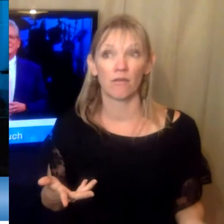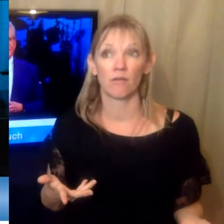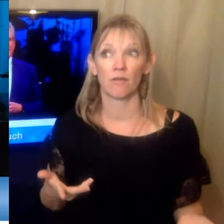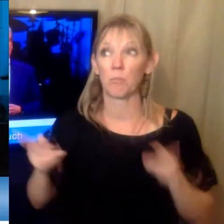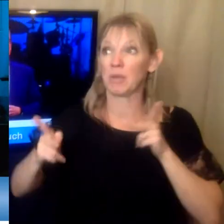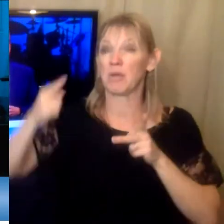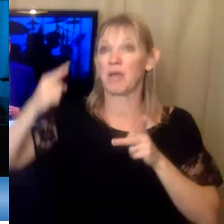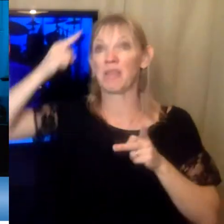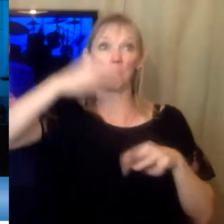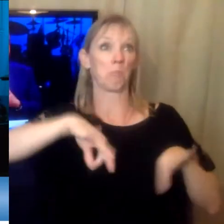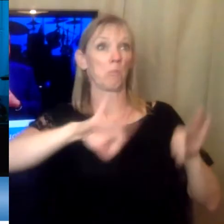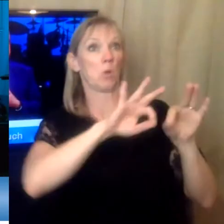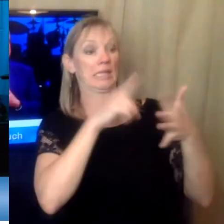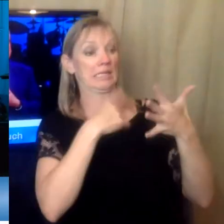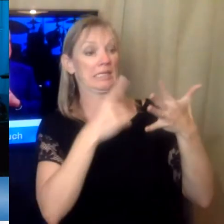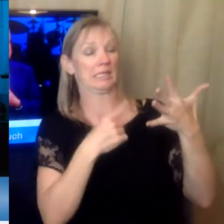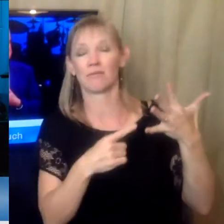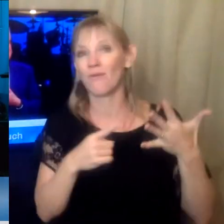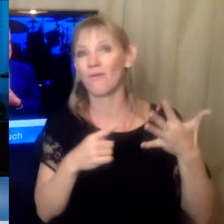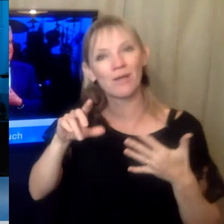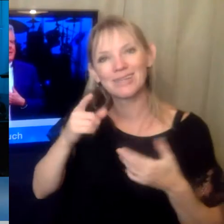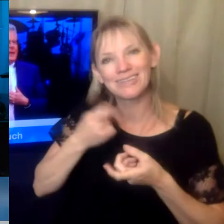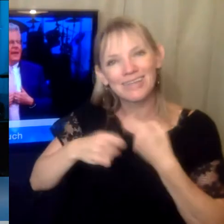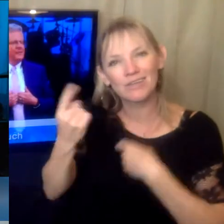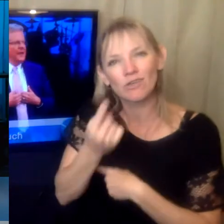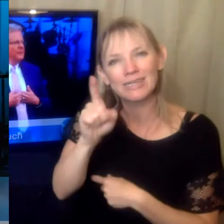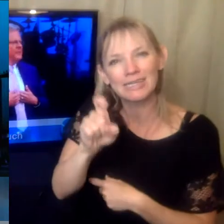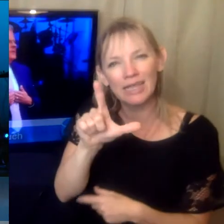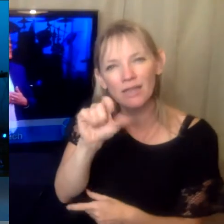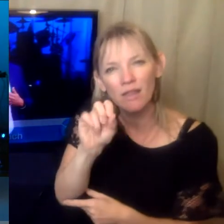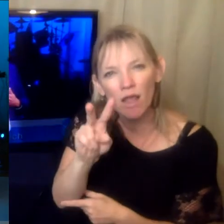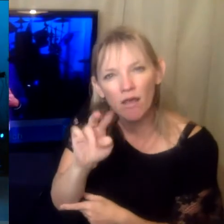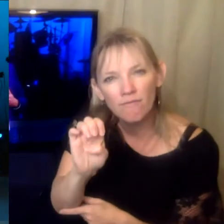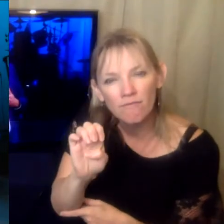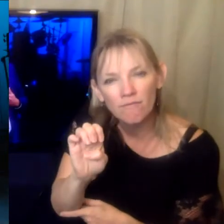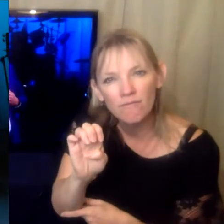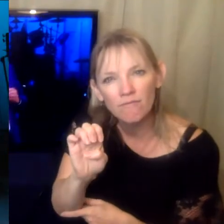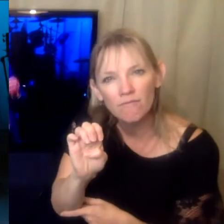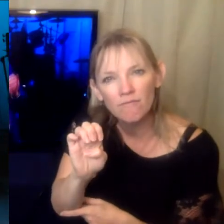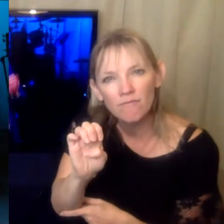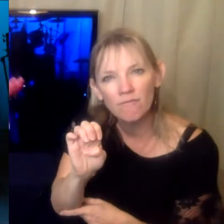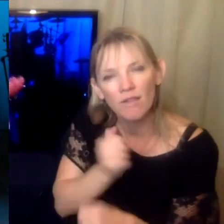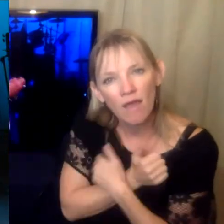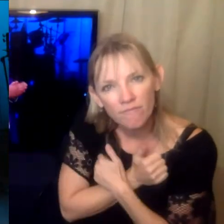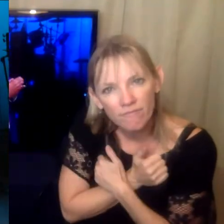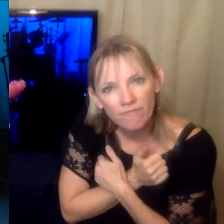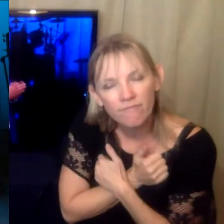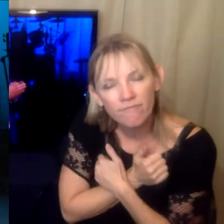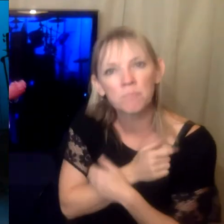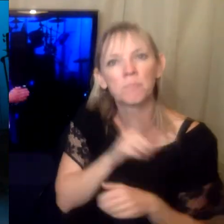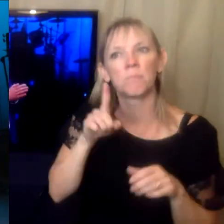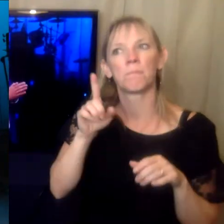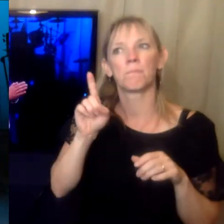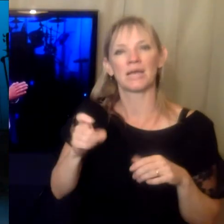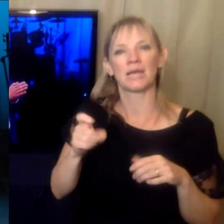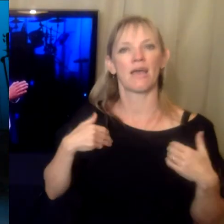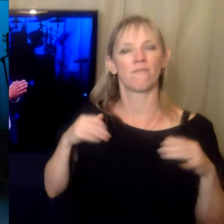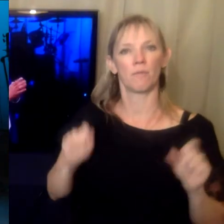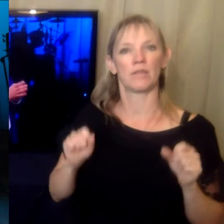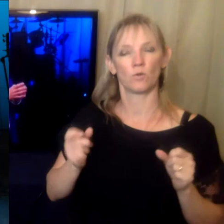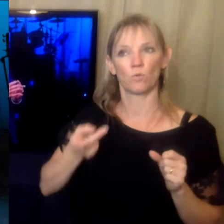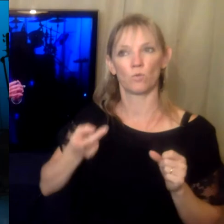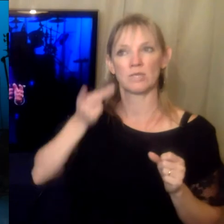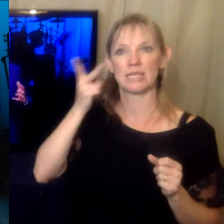is all that important. You just have to have love. And you have to have the vision to be able to see beyond